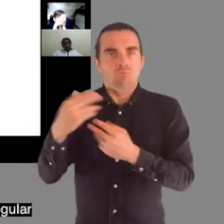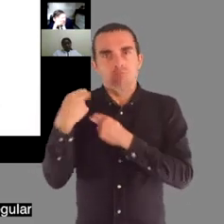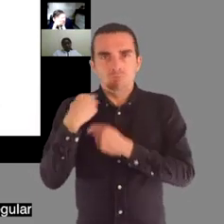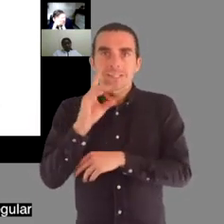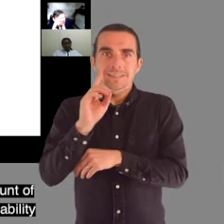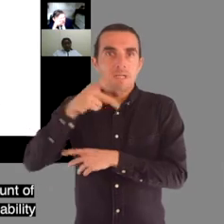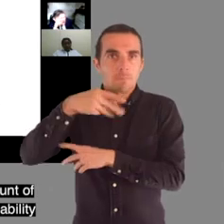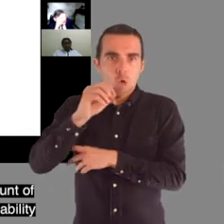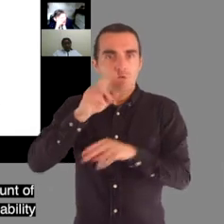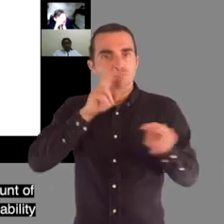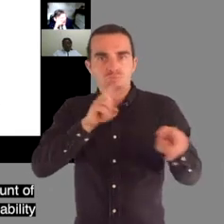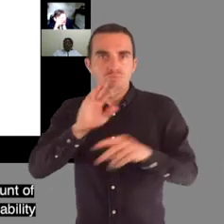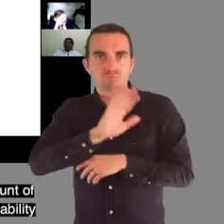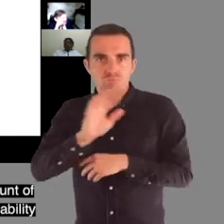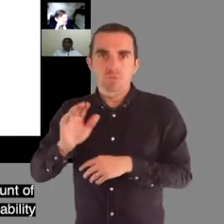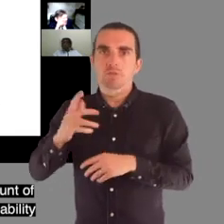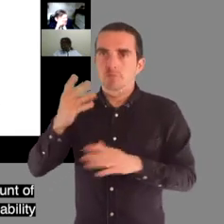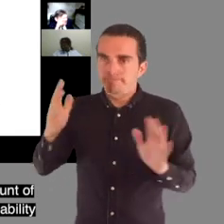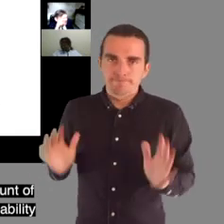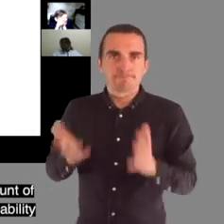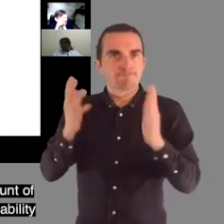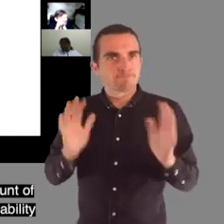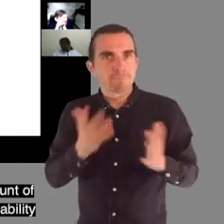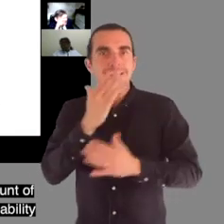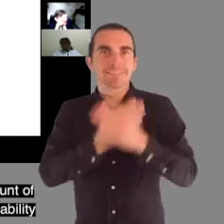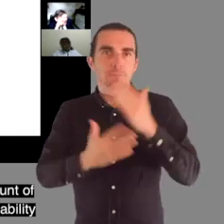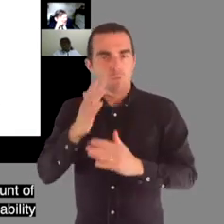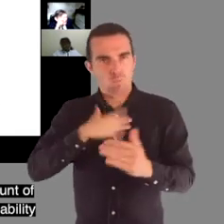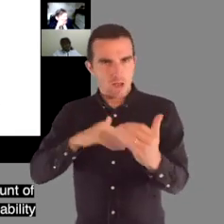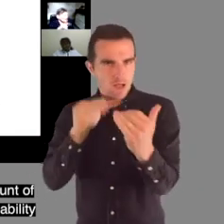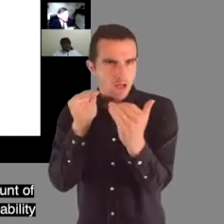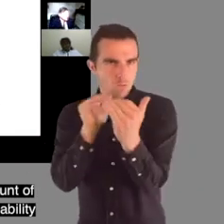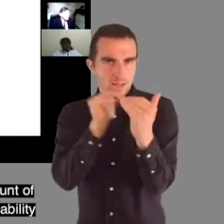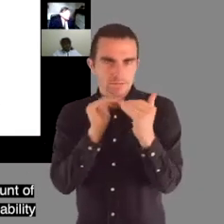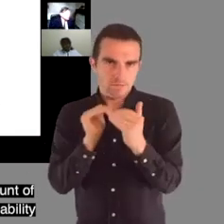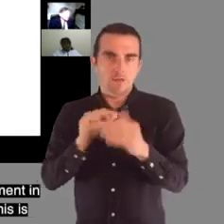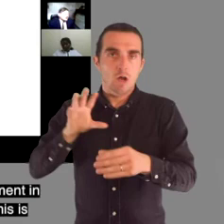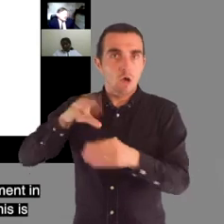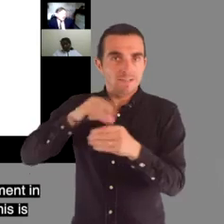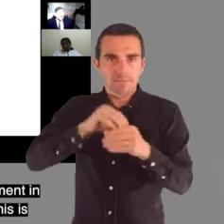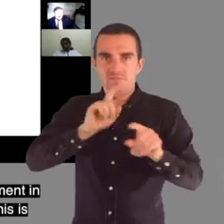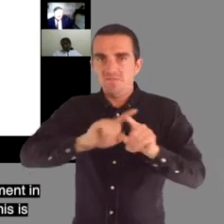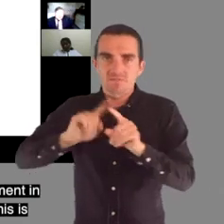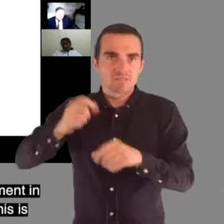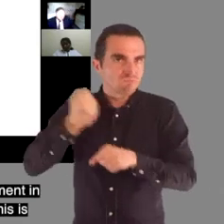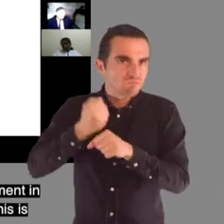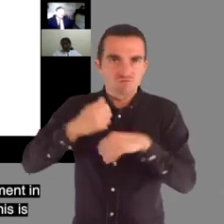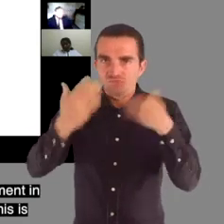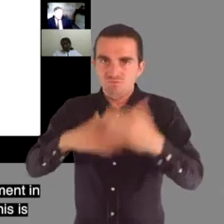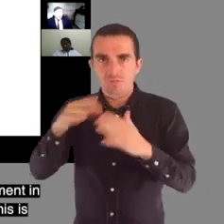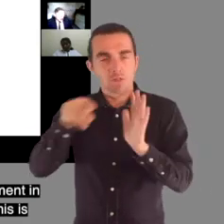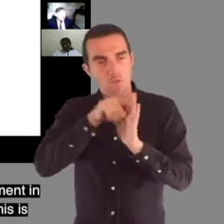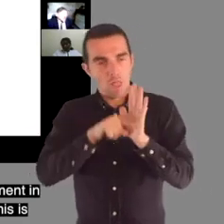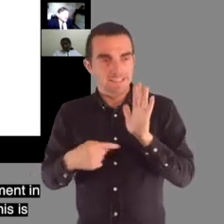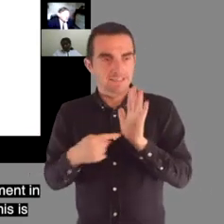regular scrutiny, including taking account of DPO's views. And promote disability equality and inclusive development